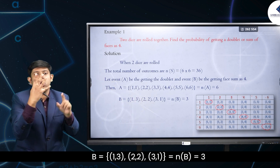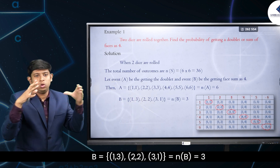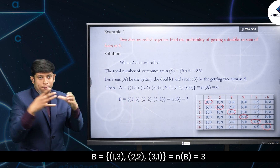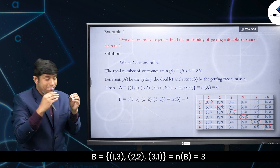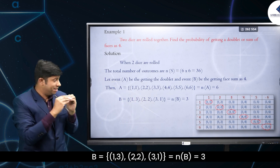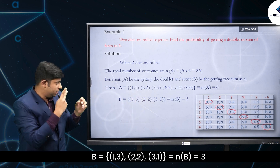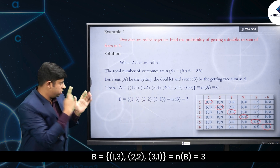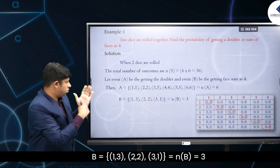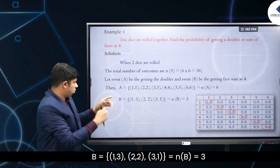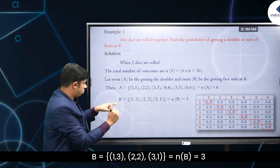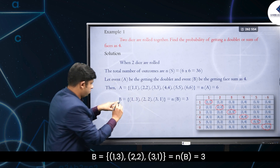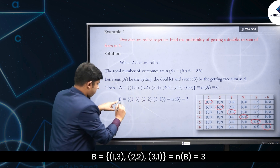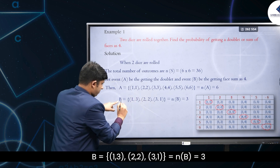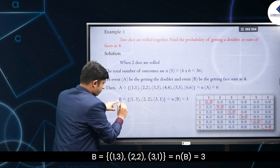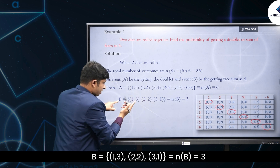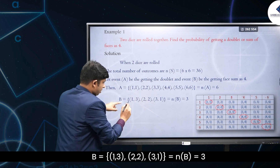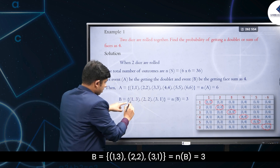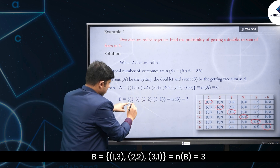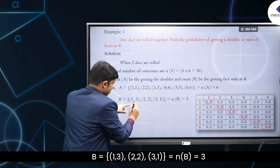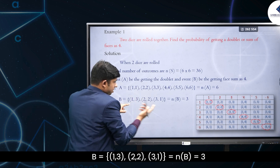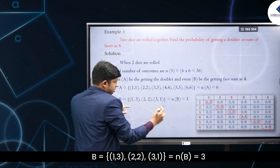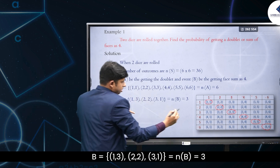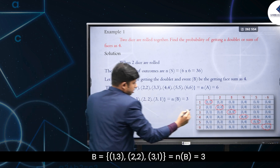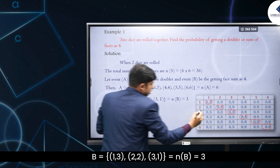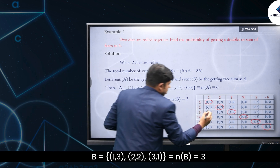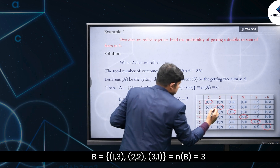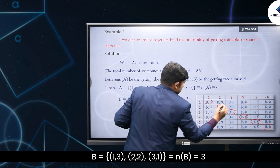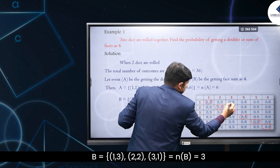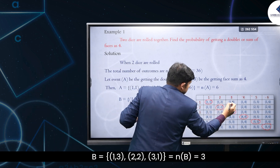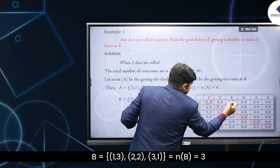B is equal to 1, 3, 2, 2, 3, 1.